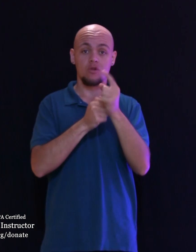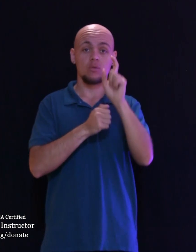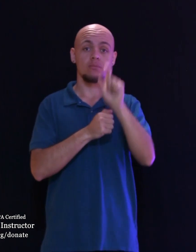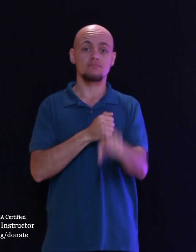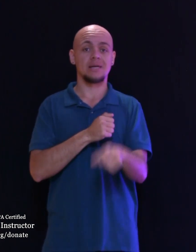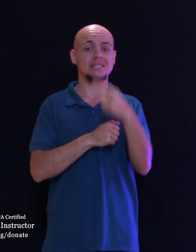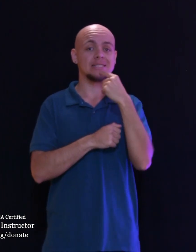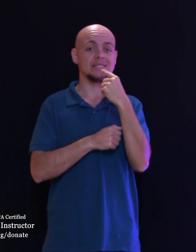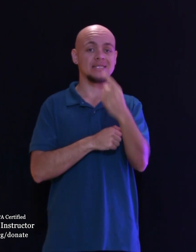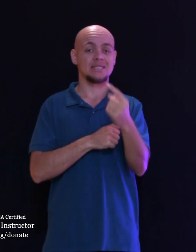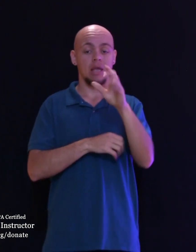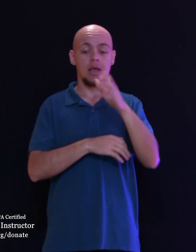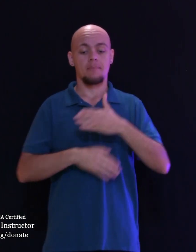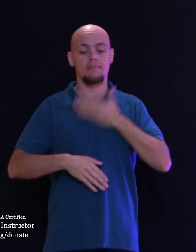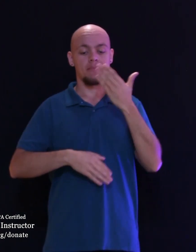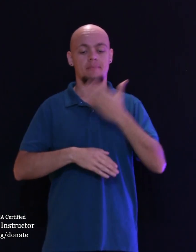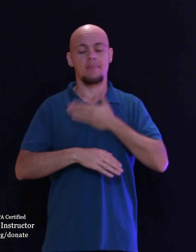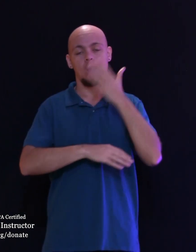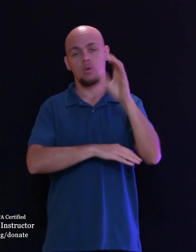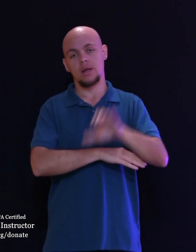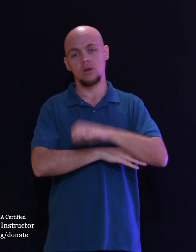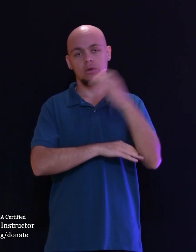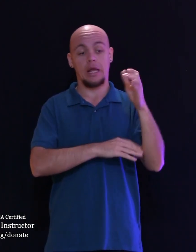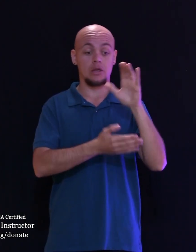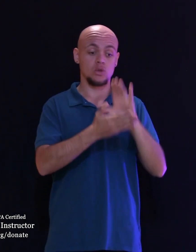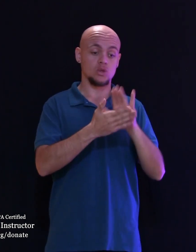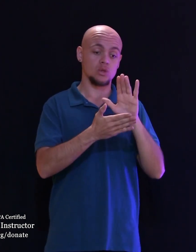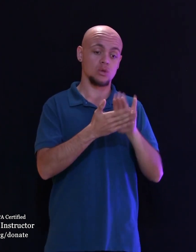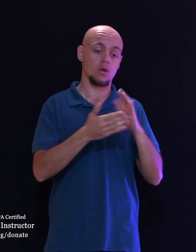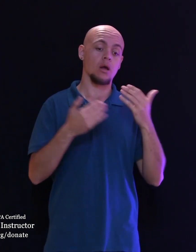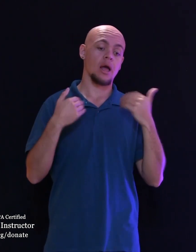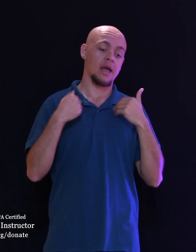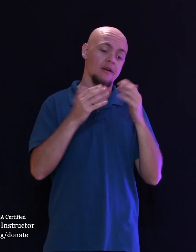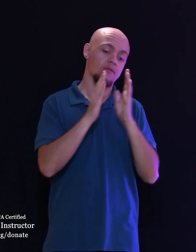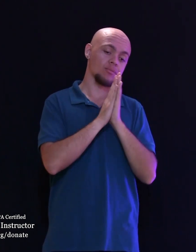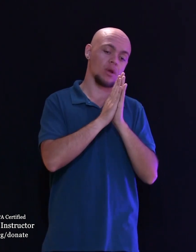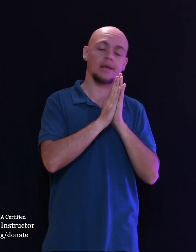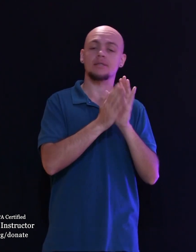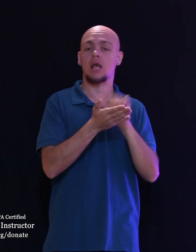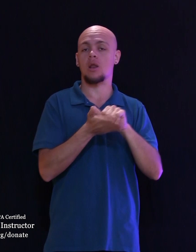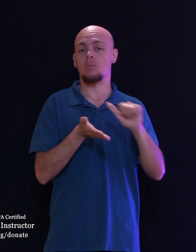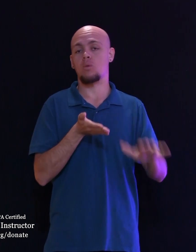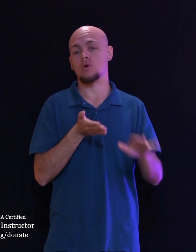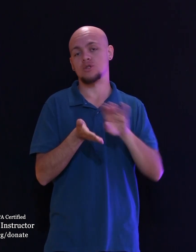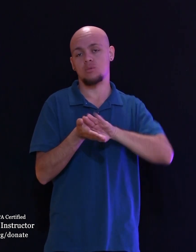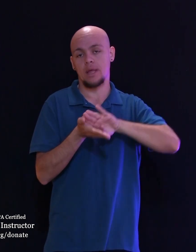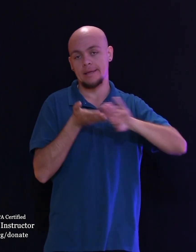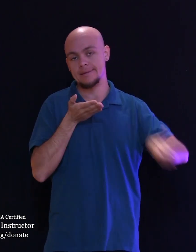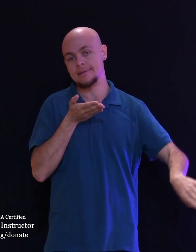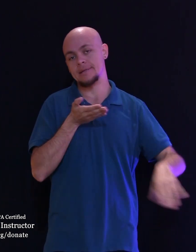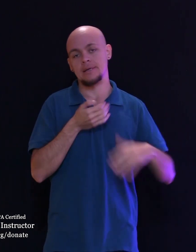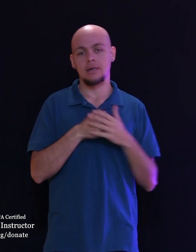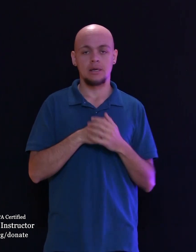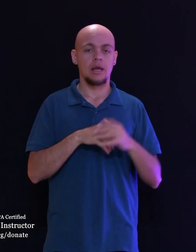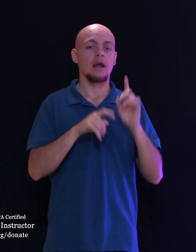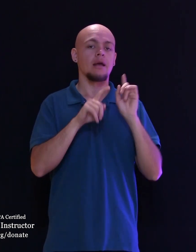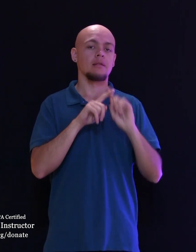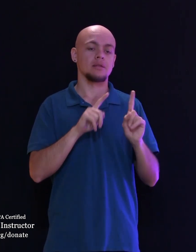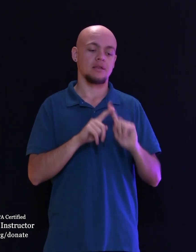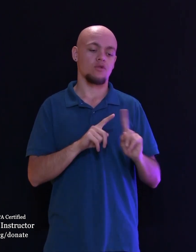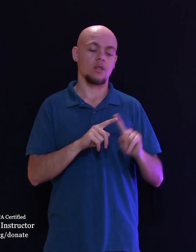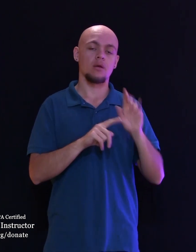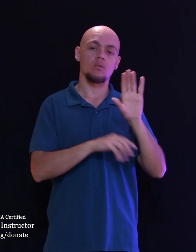Everybody will have to say Merry Christmas. We will have prayers in school. We'll get rid of abortion. They have a whole list of things of what the Christian nation is going to be